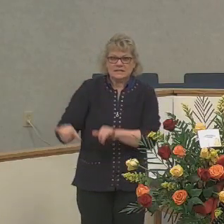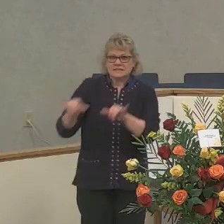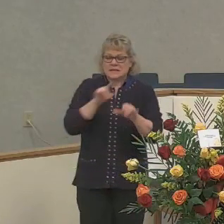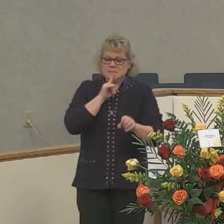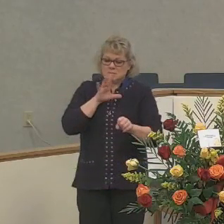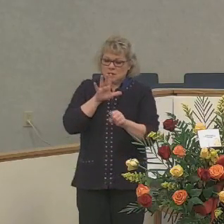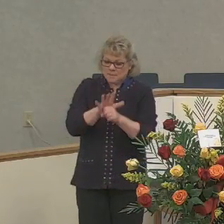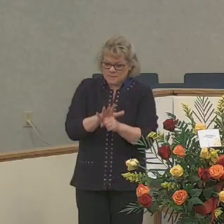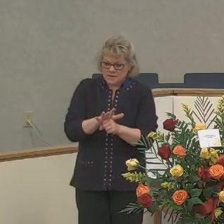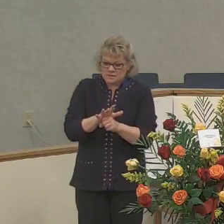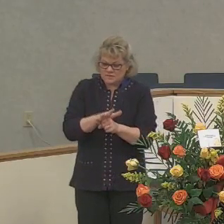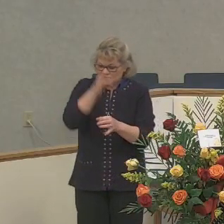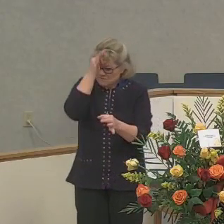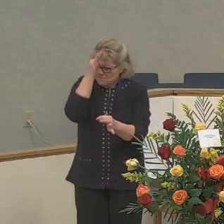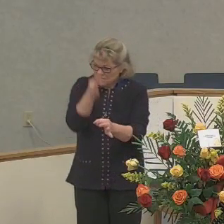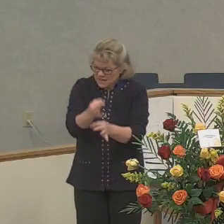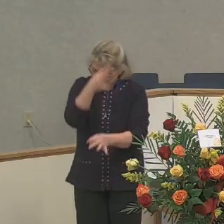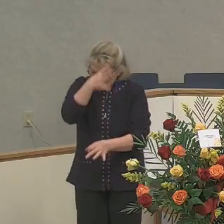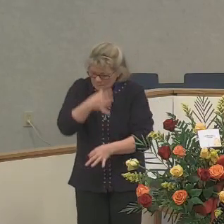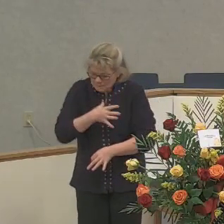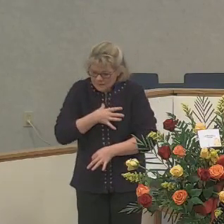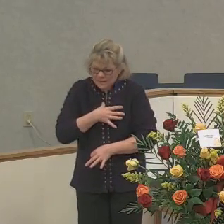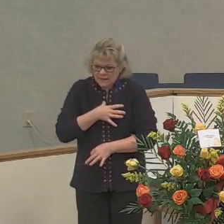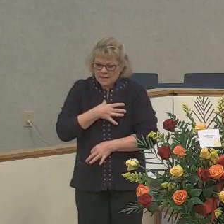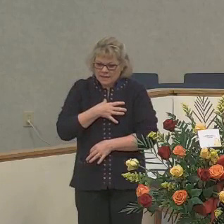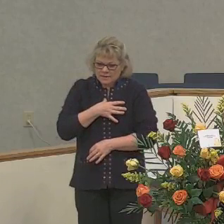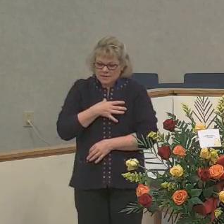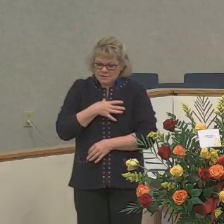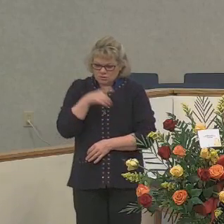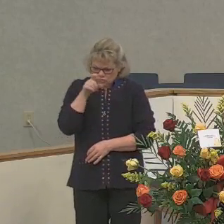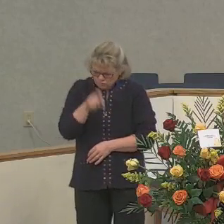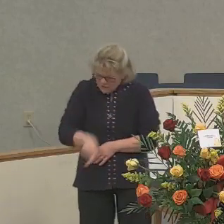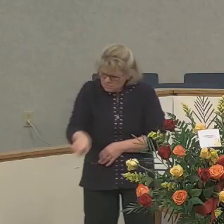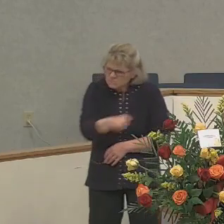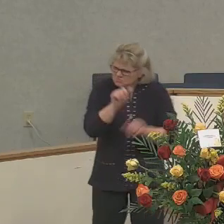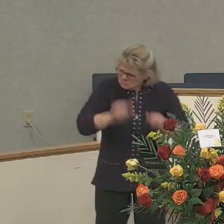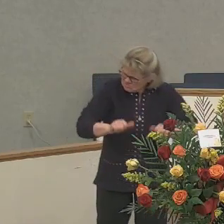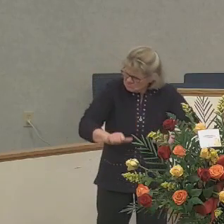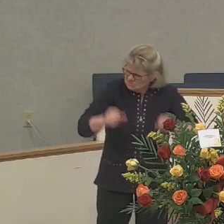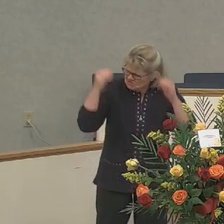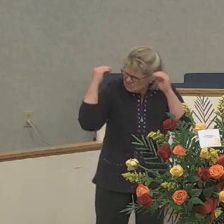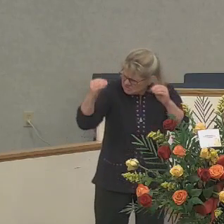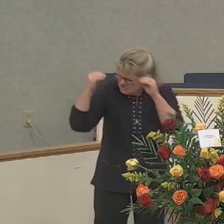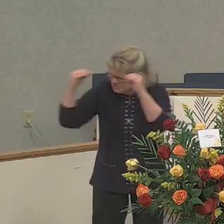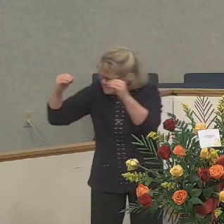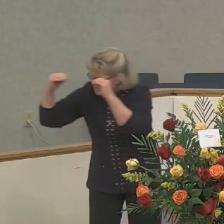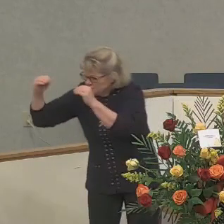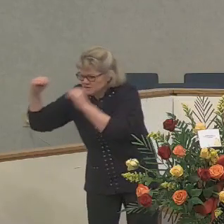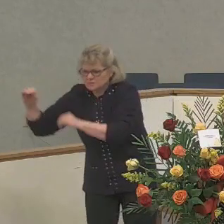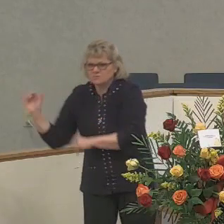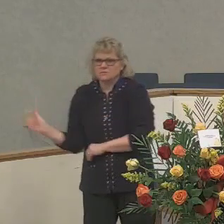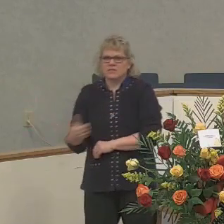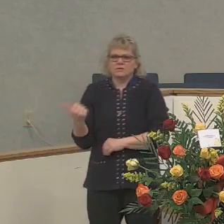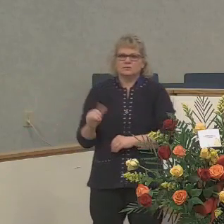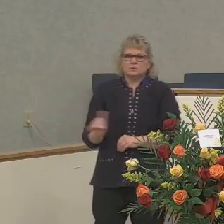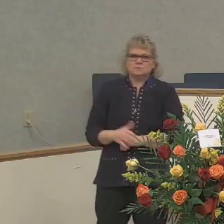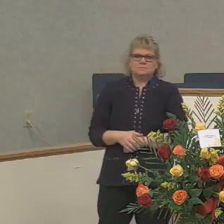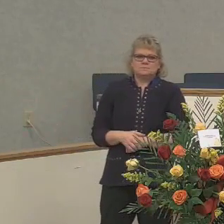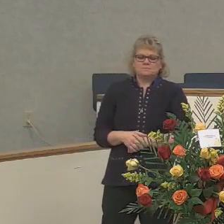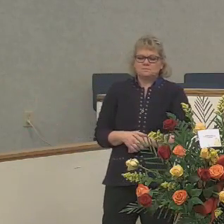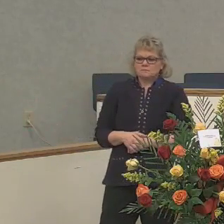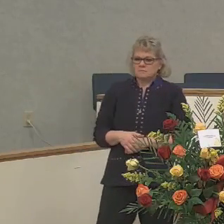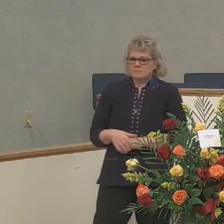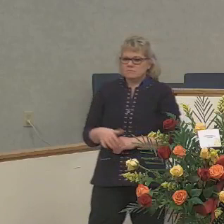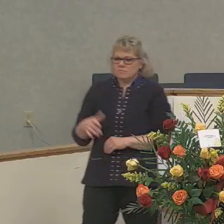thou to faithful men who shall be able to teach others also. I want to talk to you today about